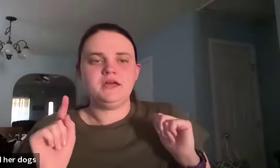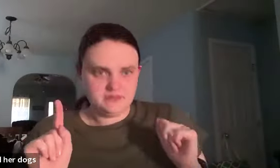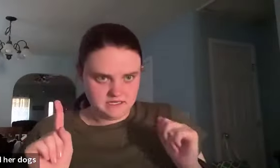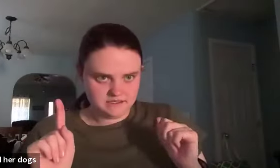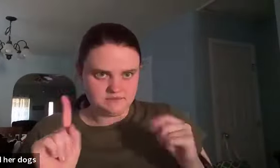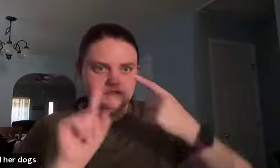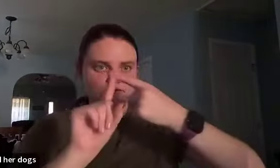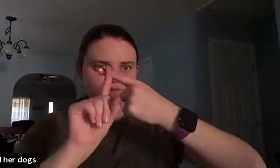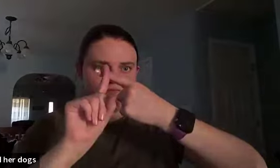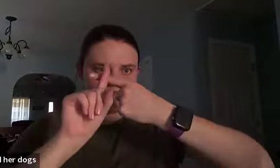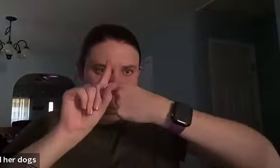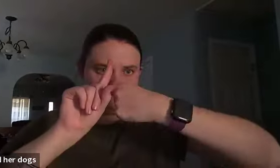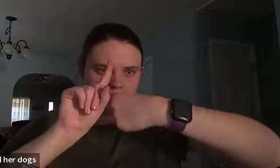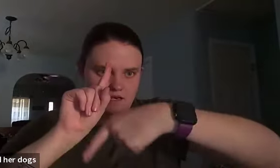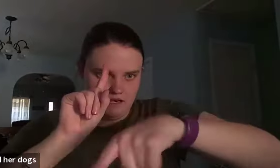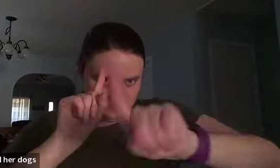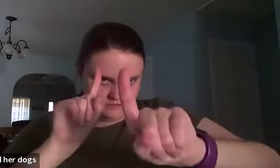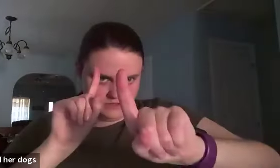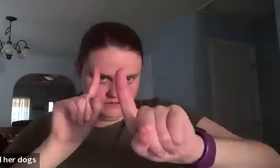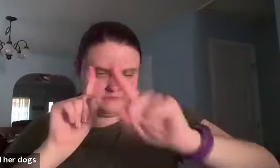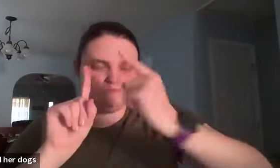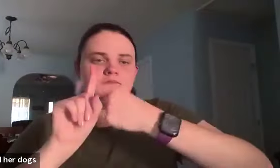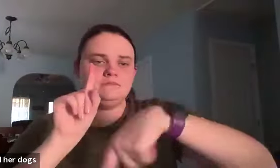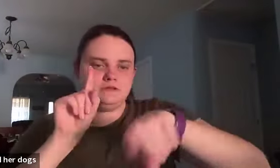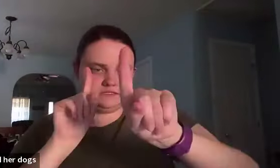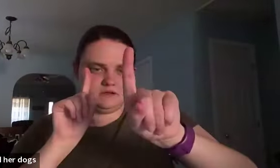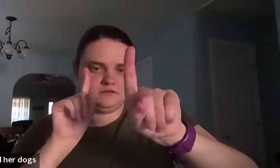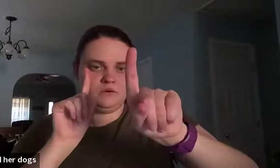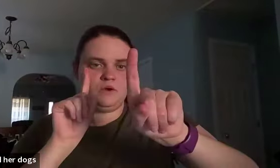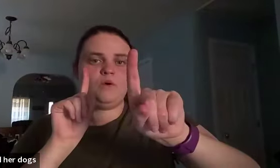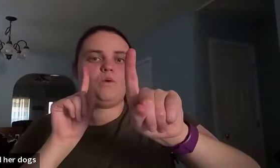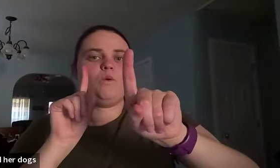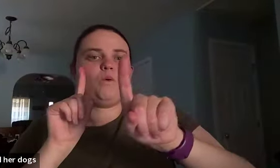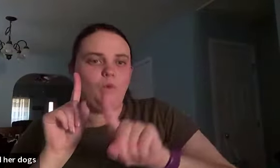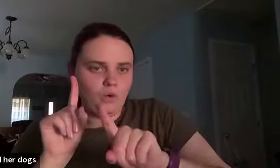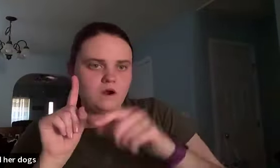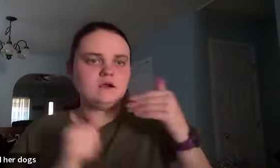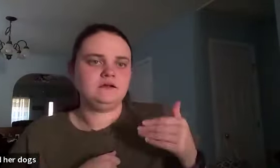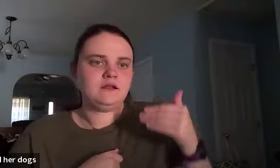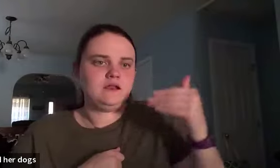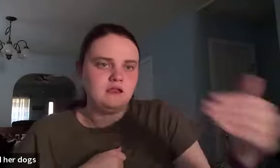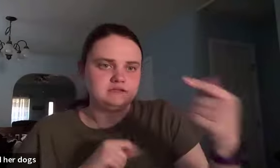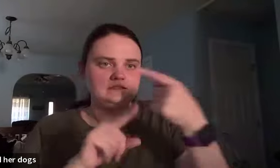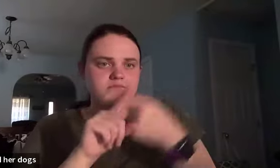And then next month, the next month, next month, or next